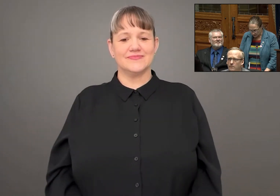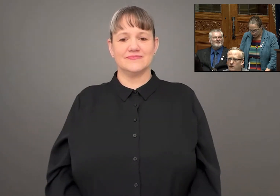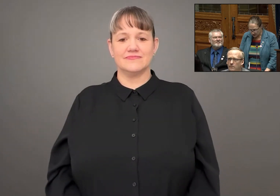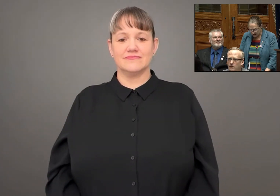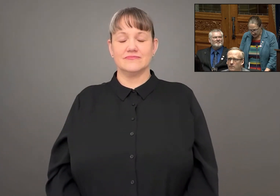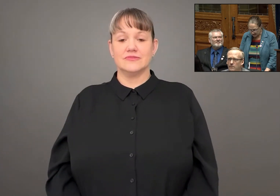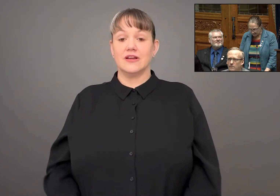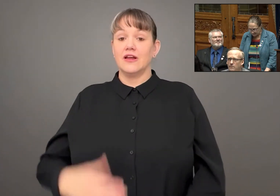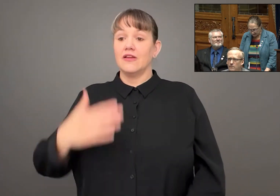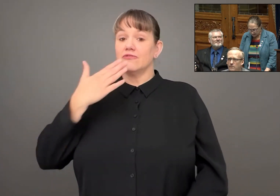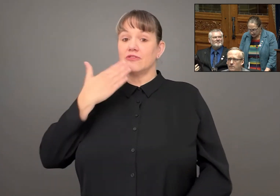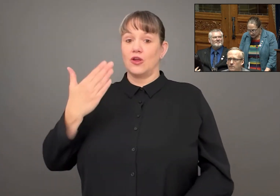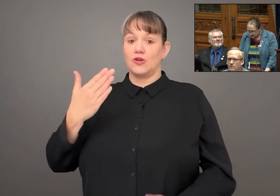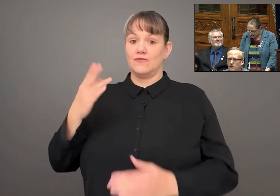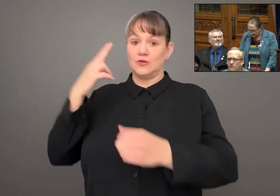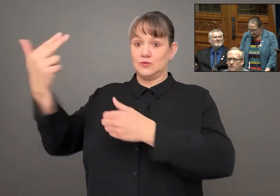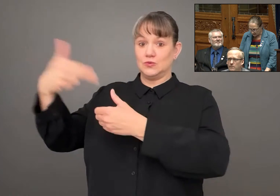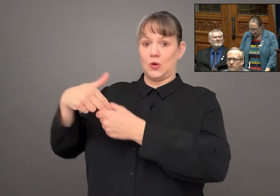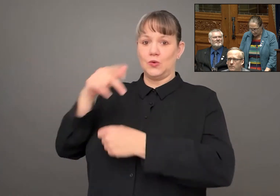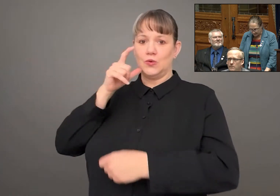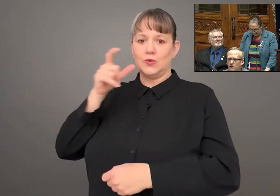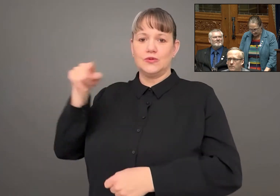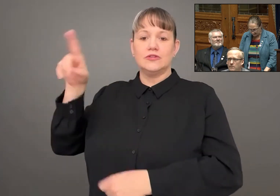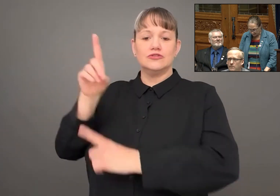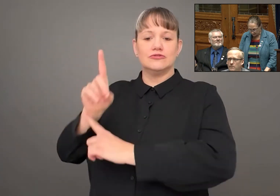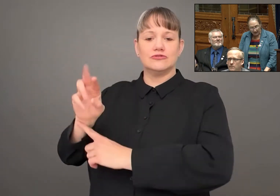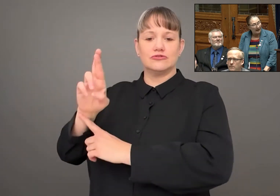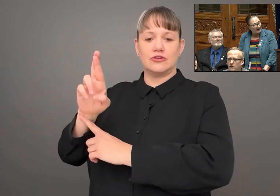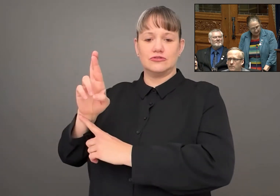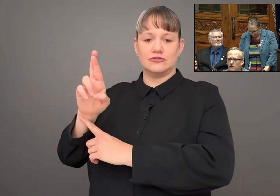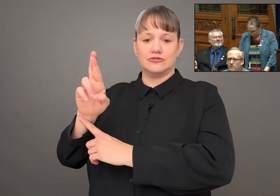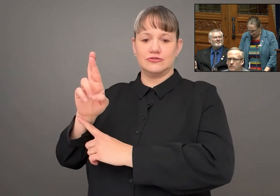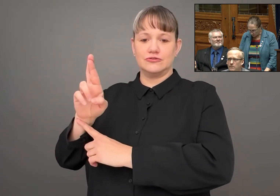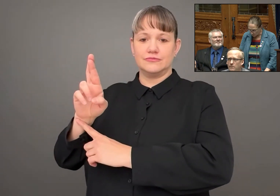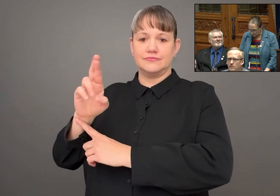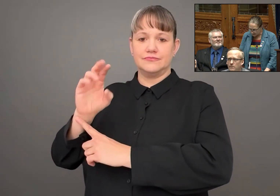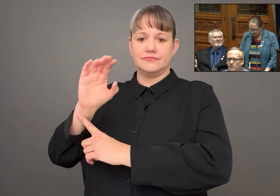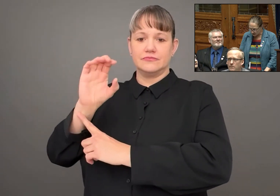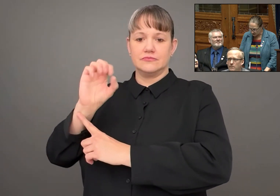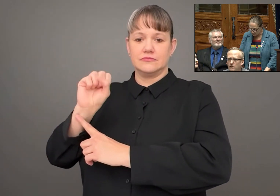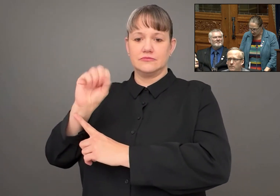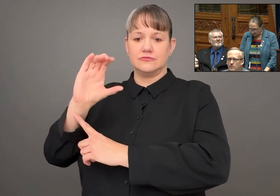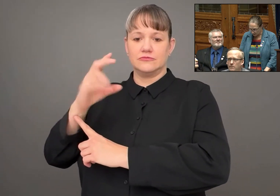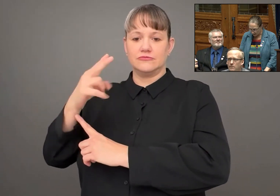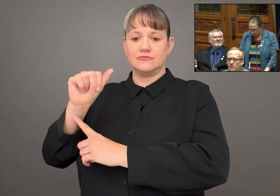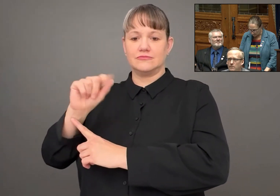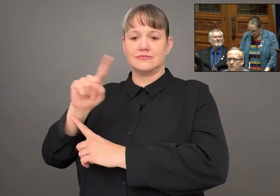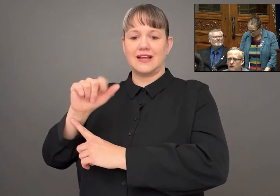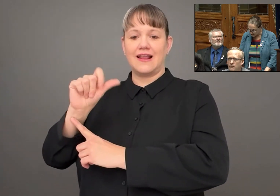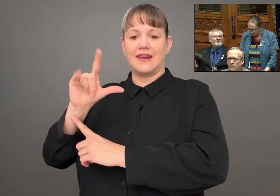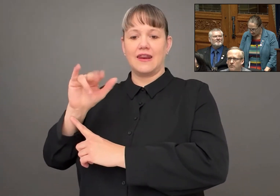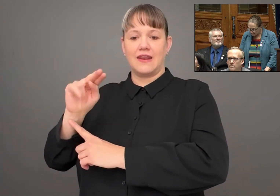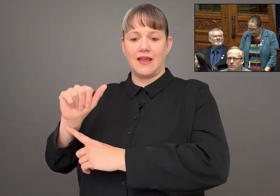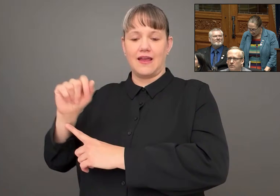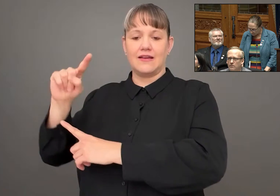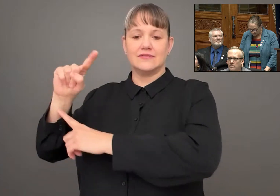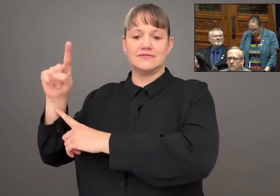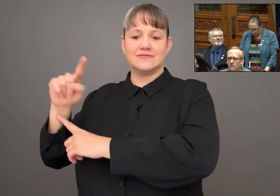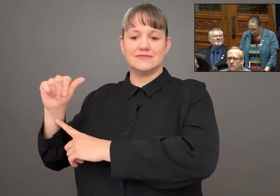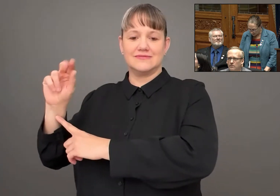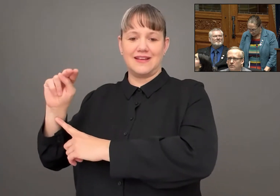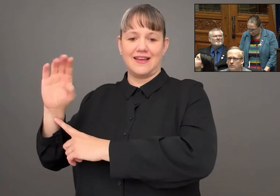Dato Dr. Sazalina Zainal Abidine, and accompanying her is the Consul General of Malaysia